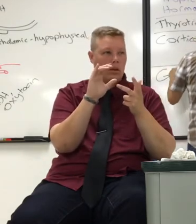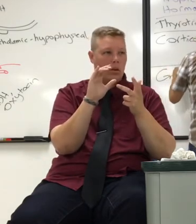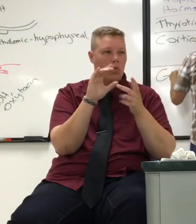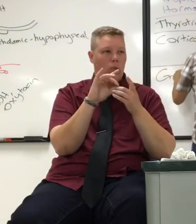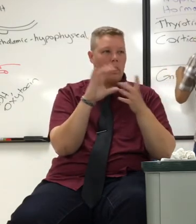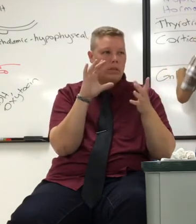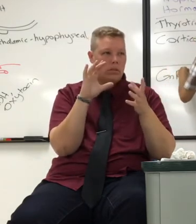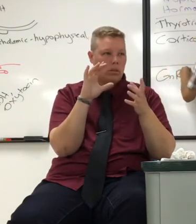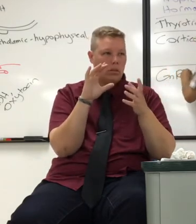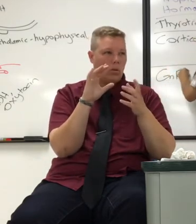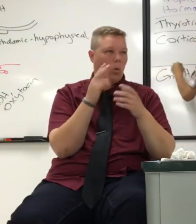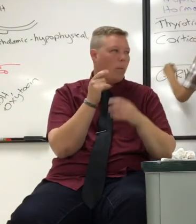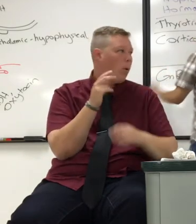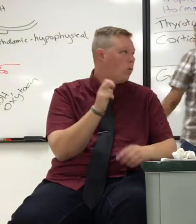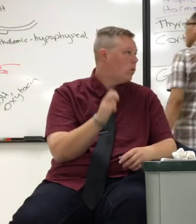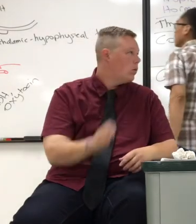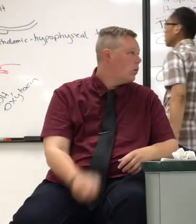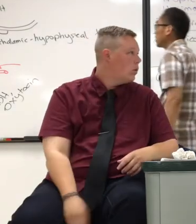GnRH.